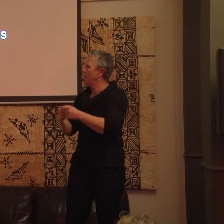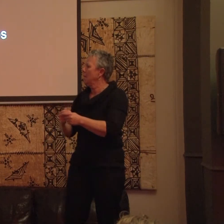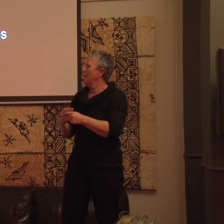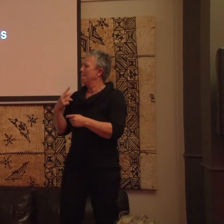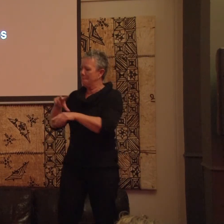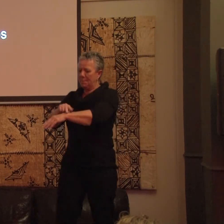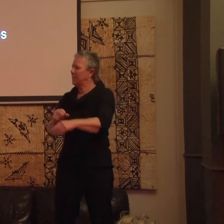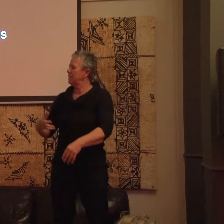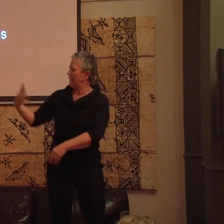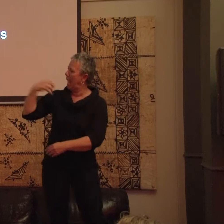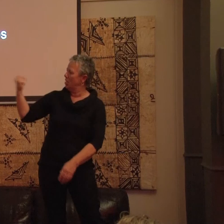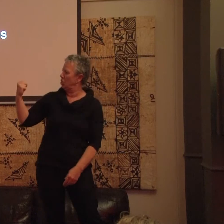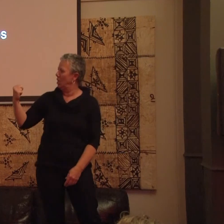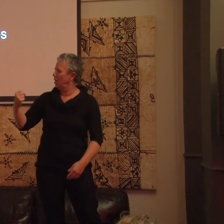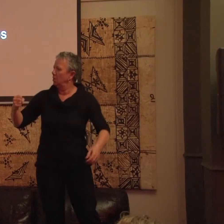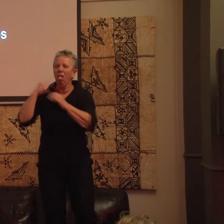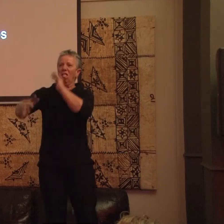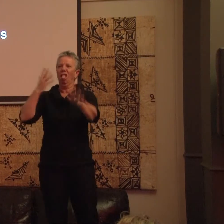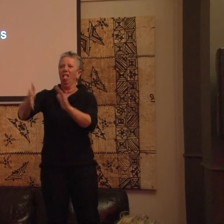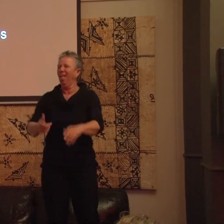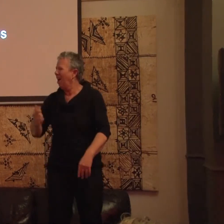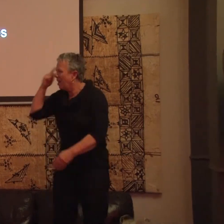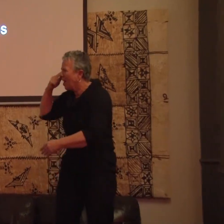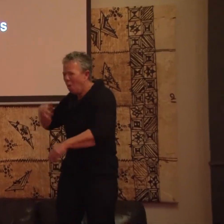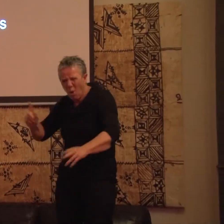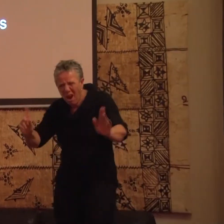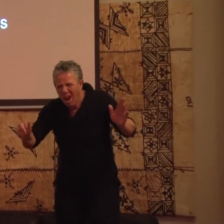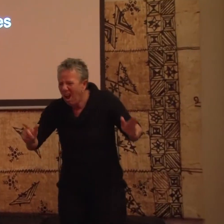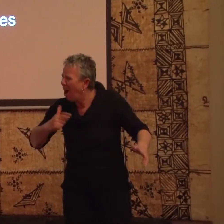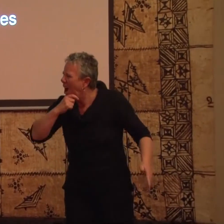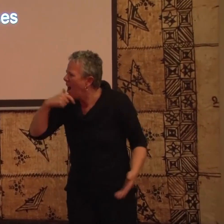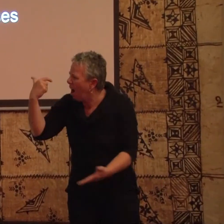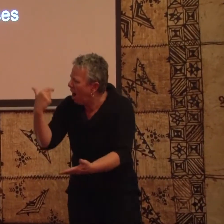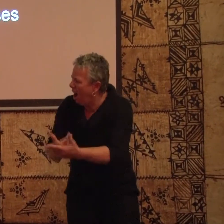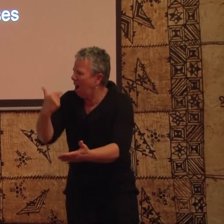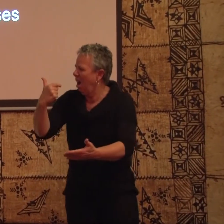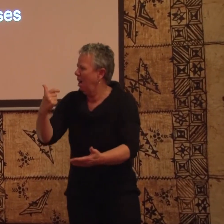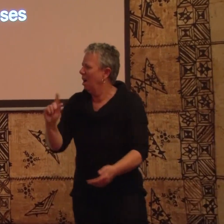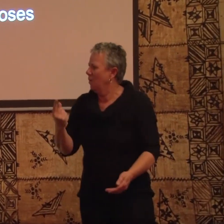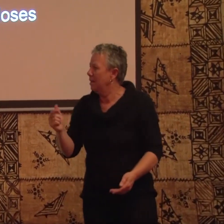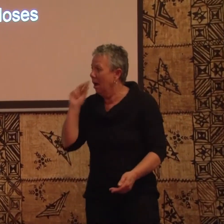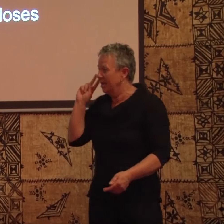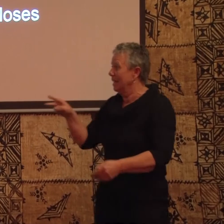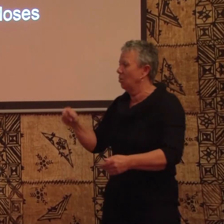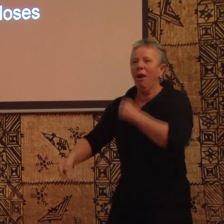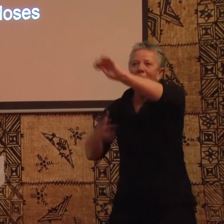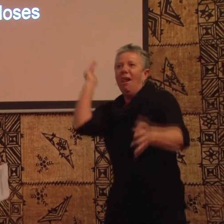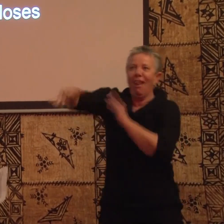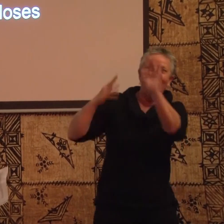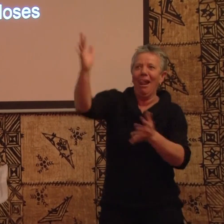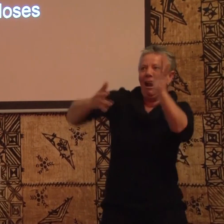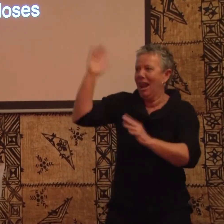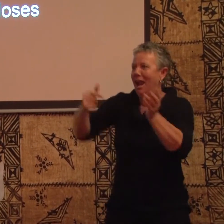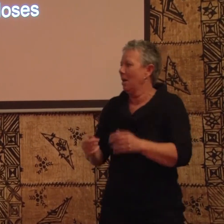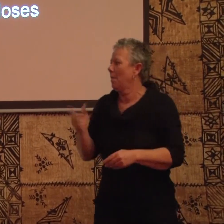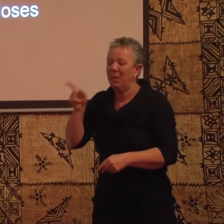signing, it's like, what? Having seen the energy and the it looks to hearing people like you might